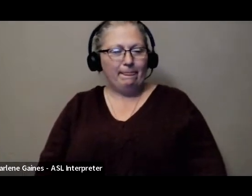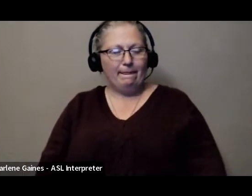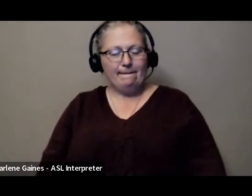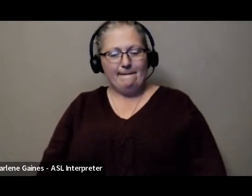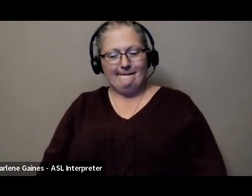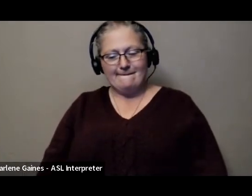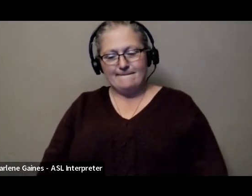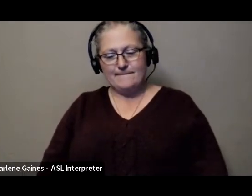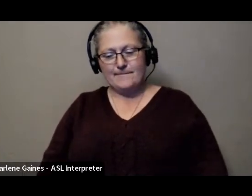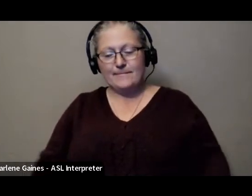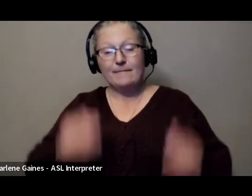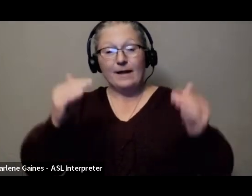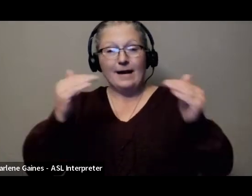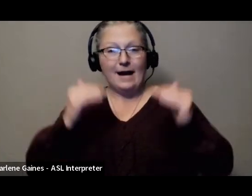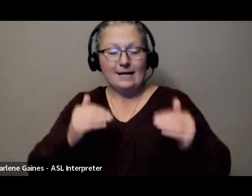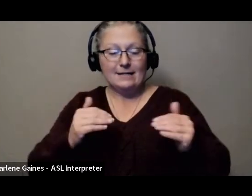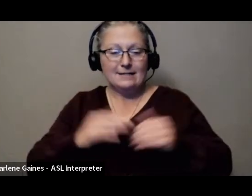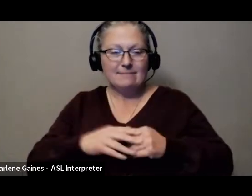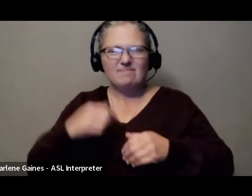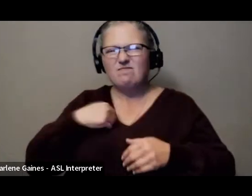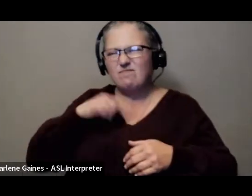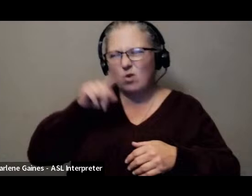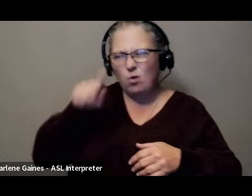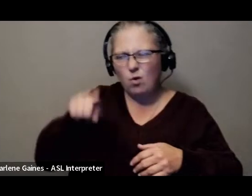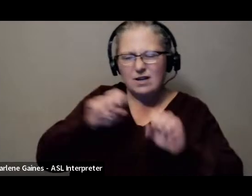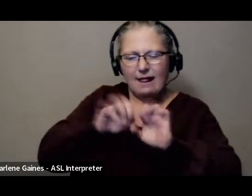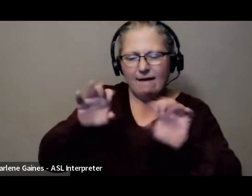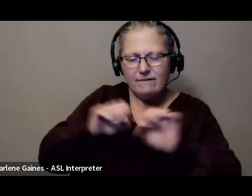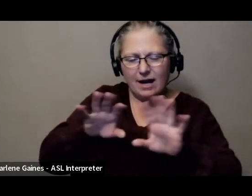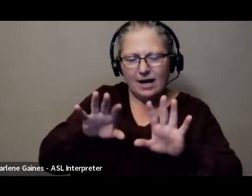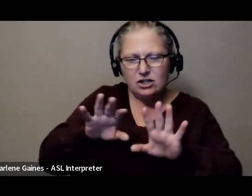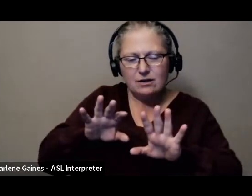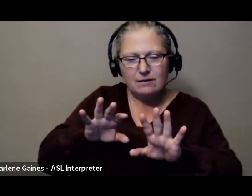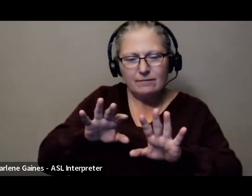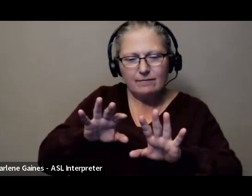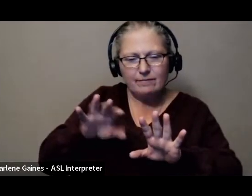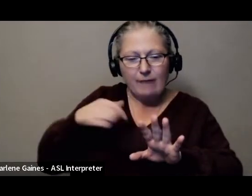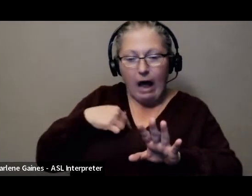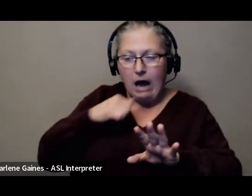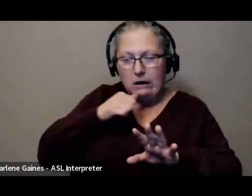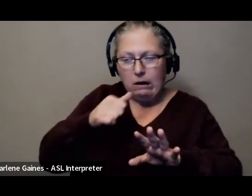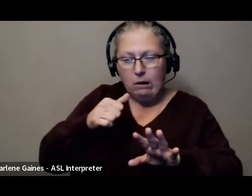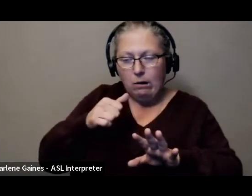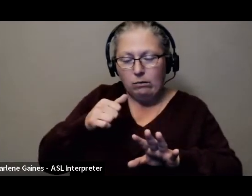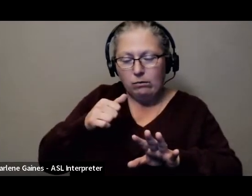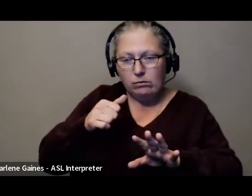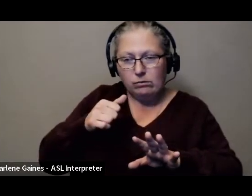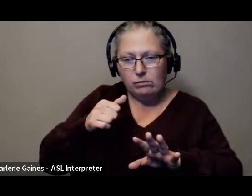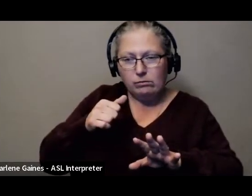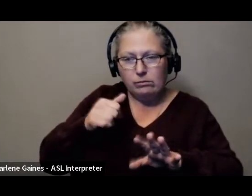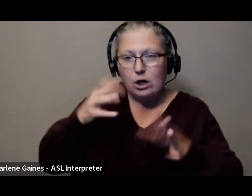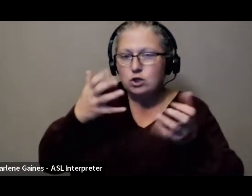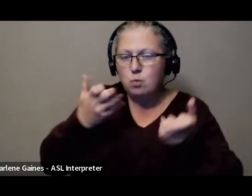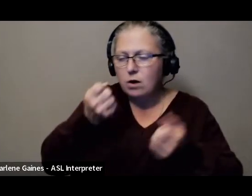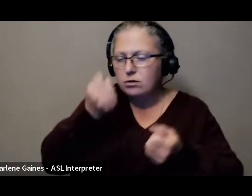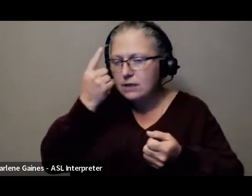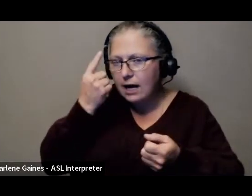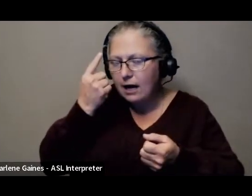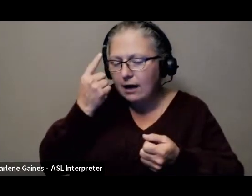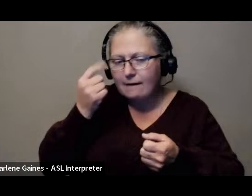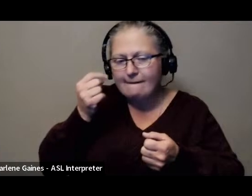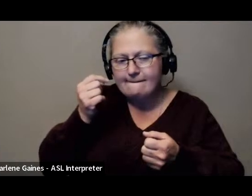Okay, let's see, next item. Can I ask a question of clarification? Yes. And I just want to